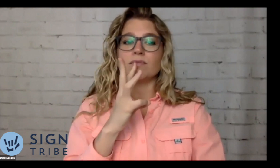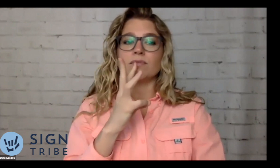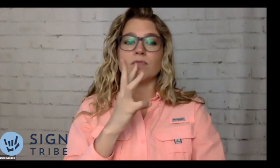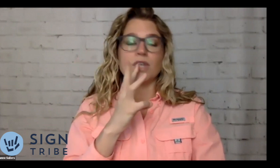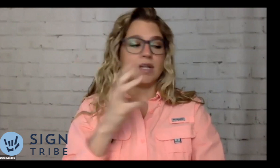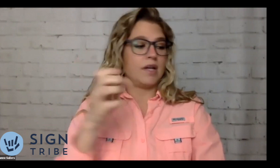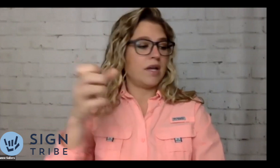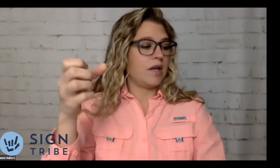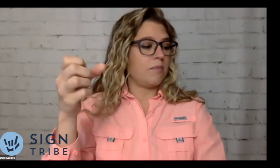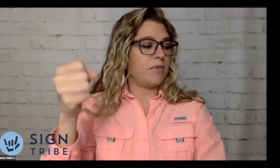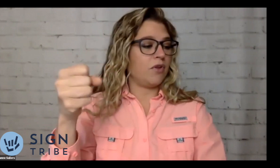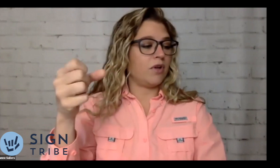Good. Milk,